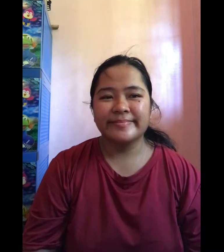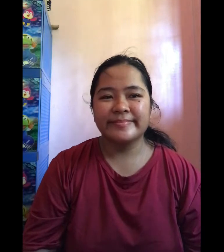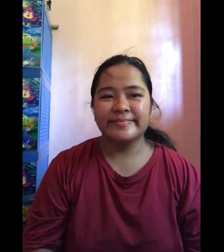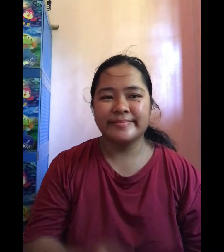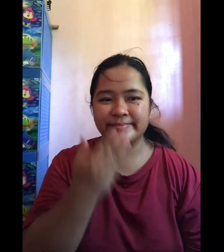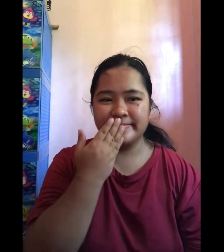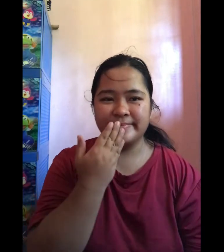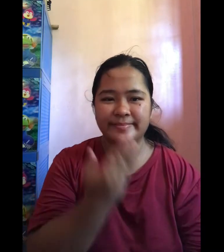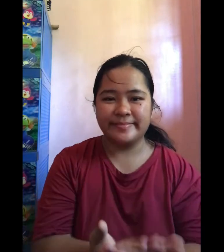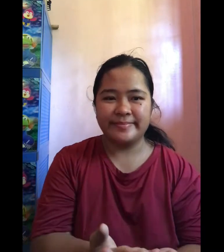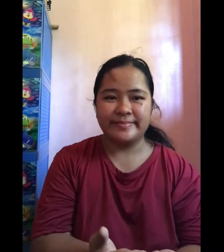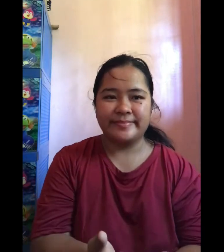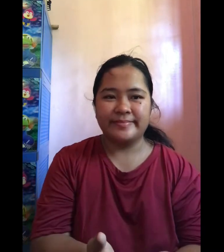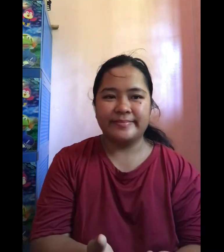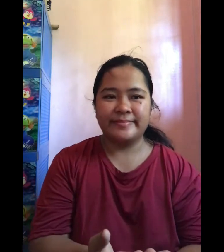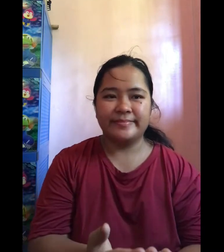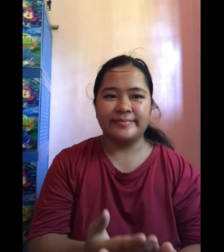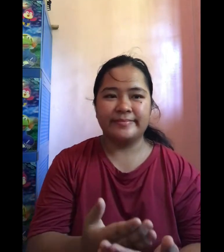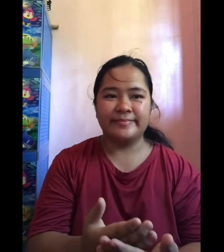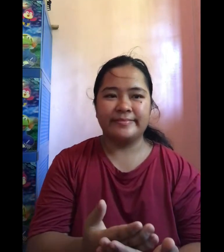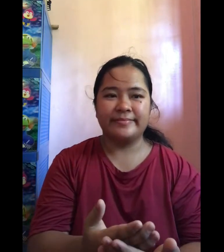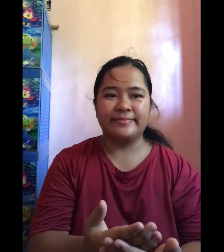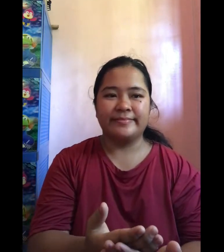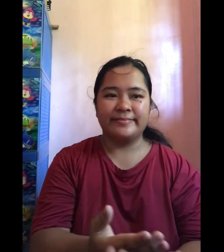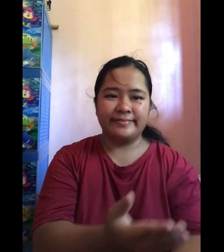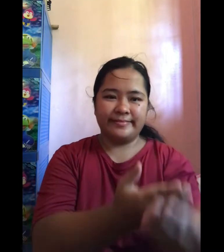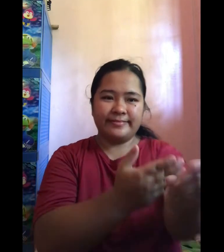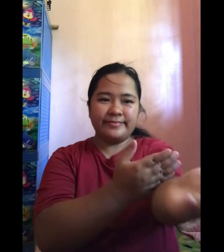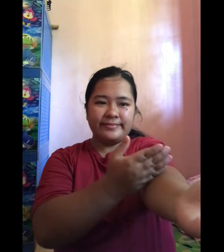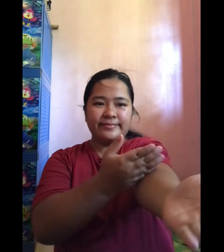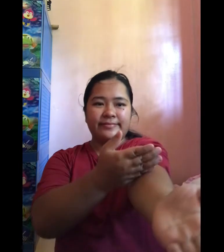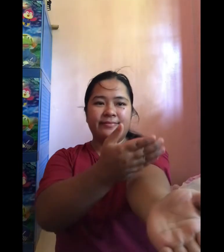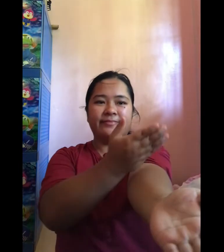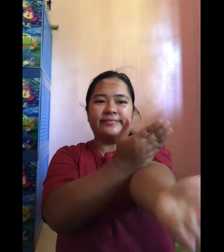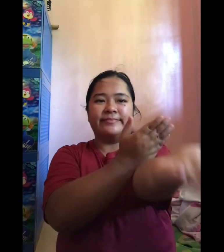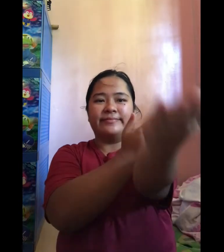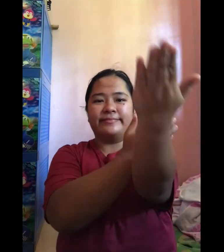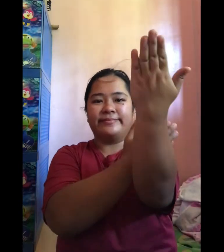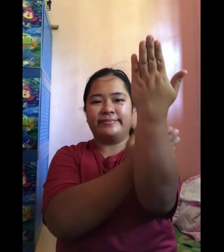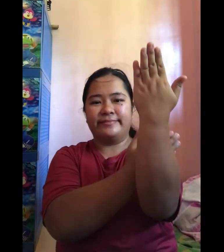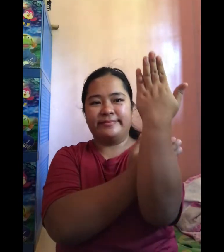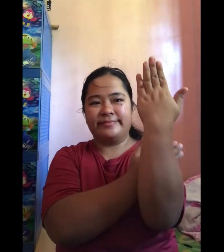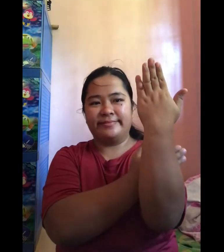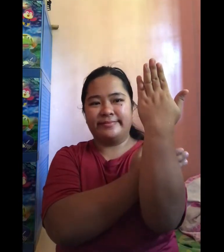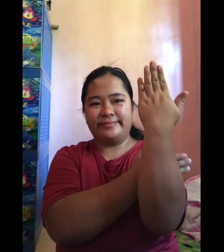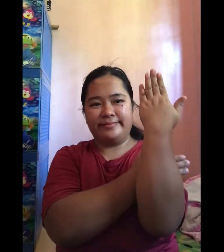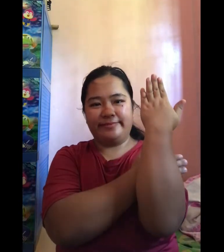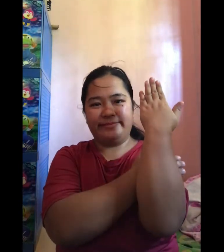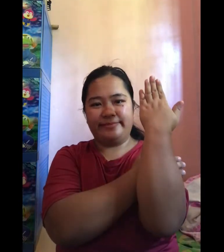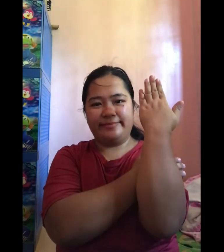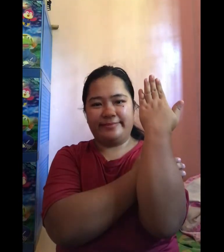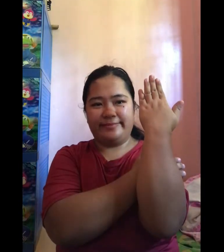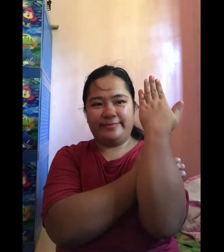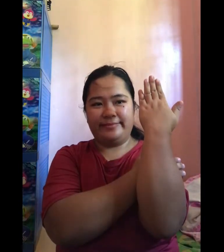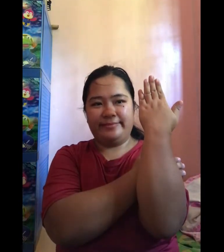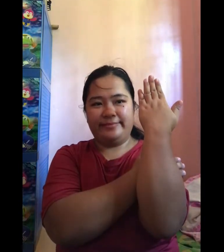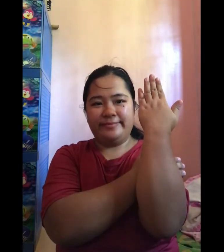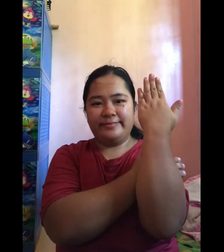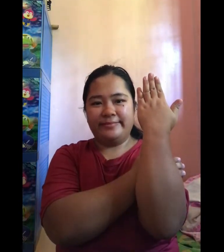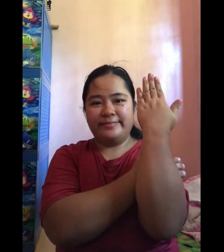so this is good. And so what you're going to do is for mornings, you're going to take your dominant hand and raise it like this. And the way I remember this is